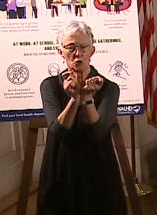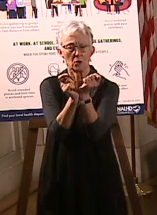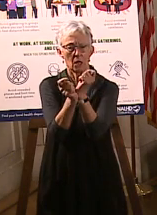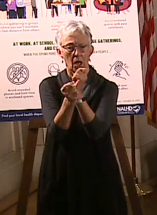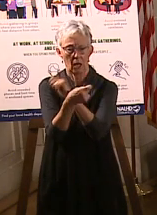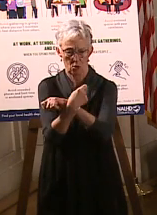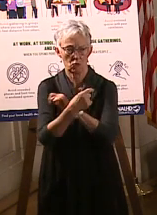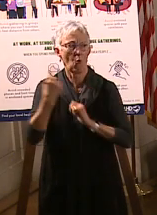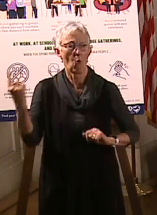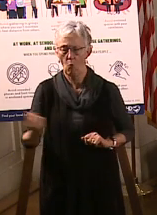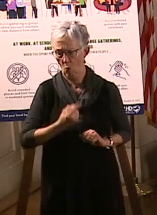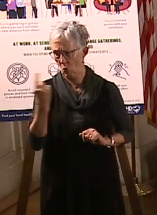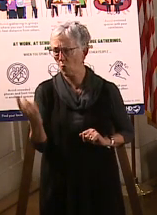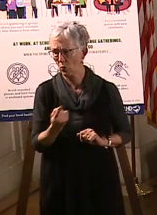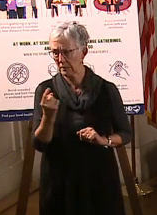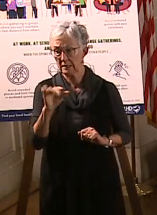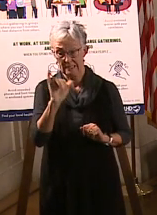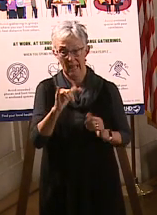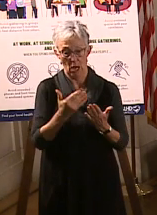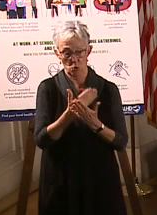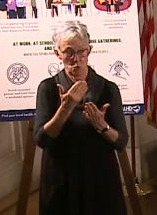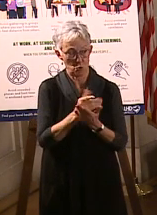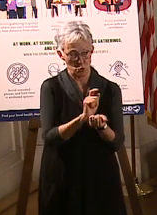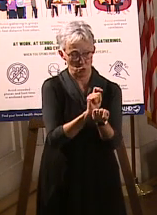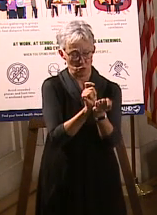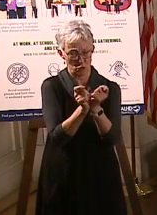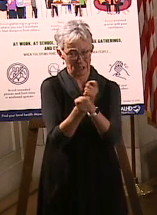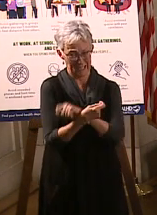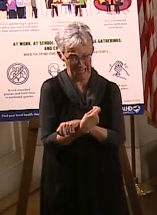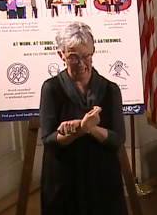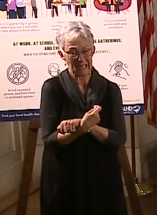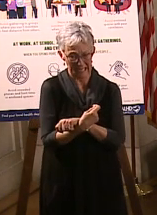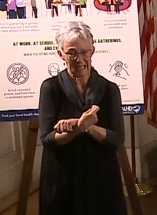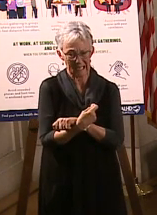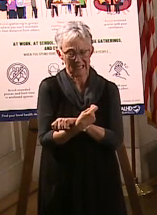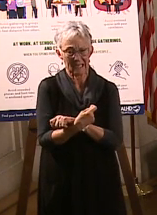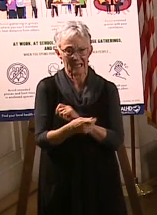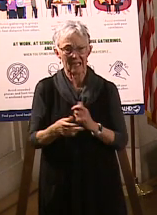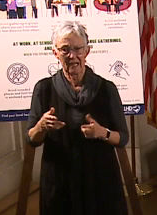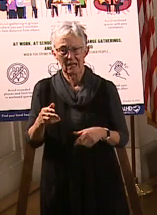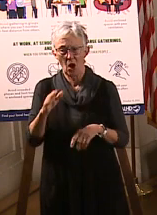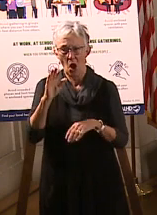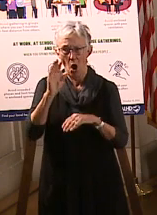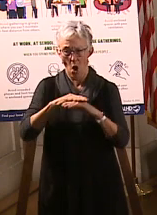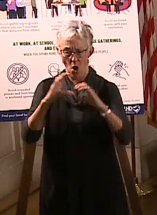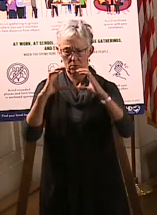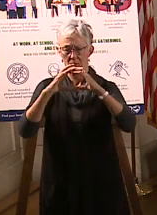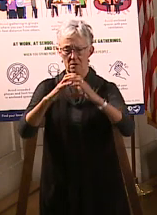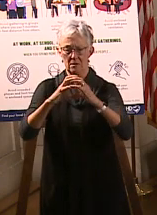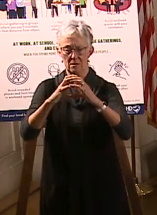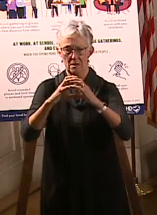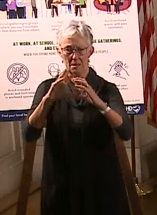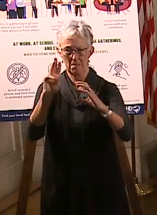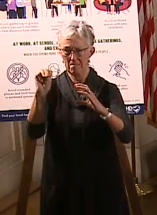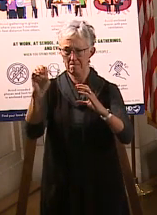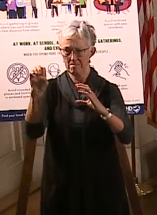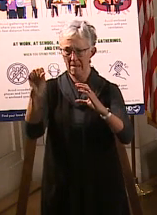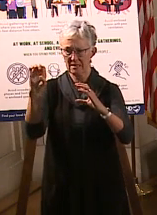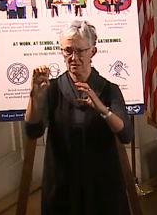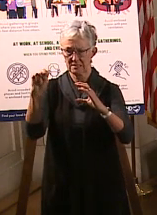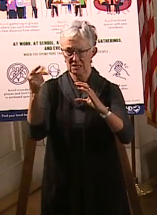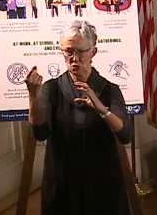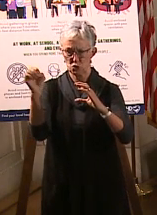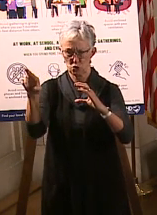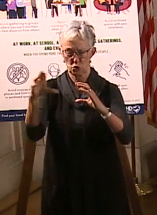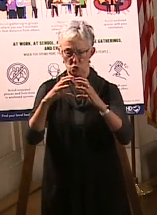place with this UK strain are on the messenger RNA sequence that codes